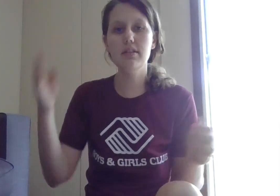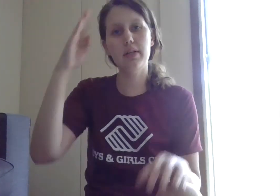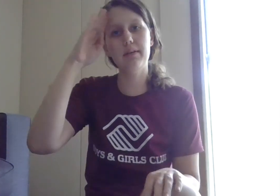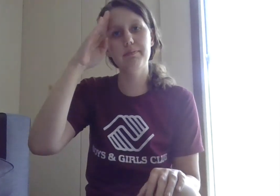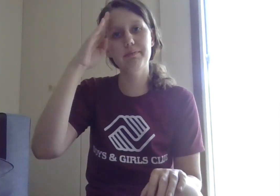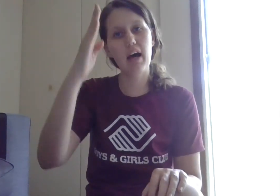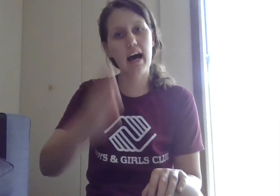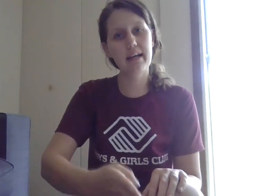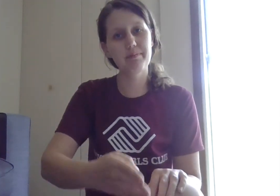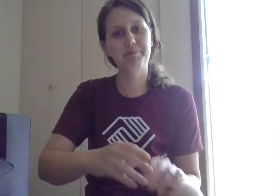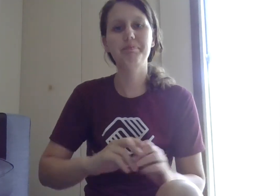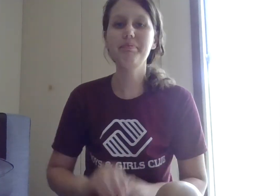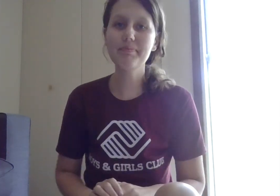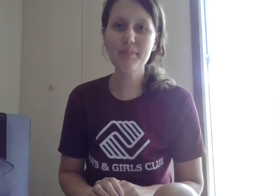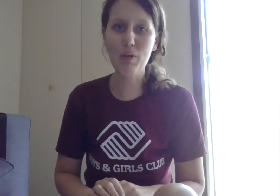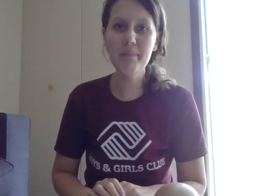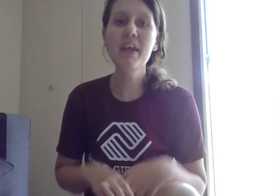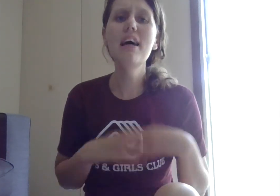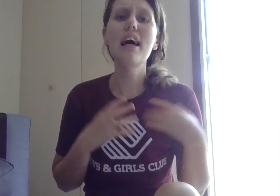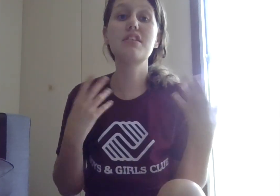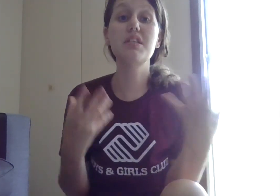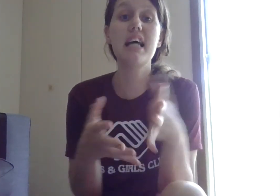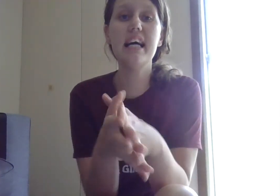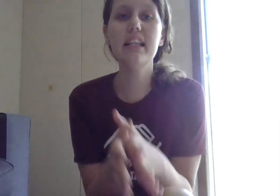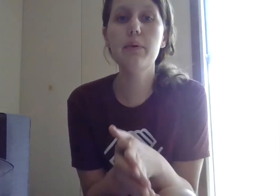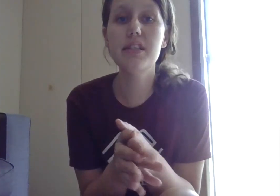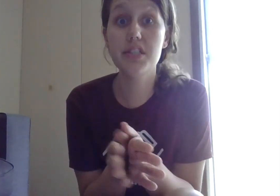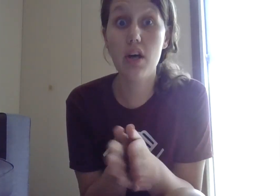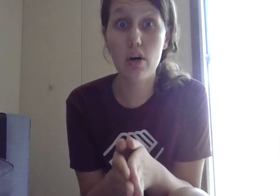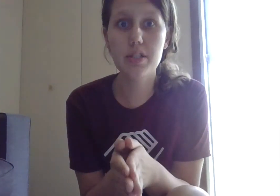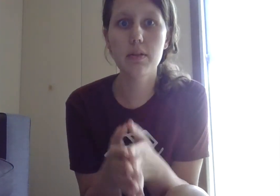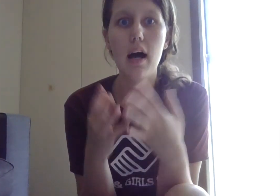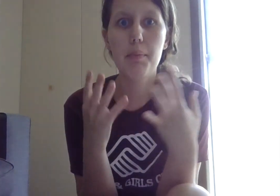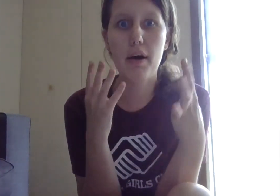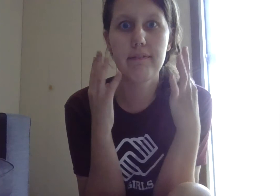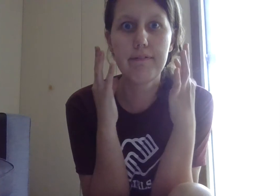saluting, hi, right? And so sign language is also a lot about